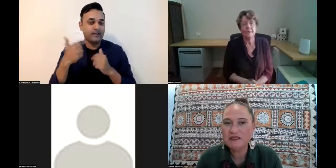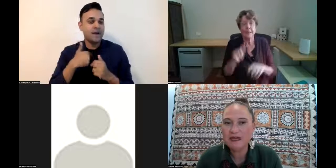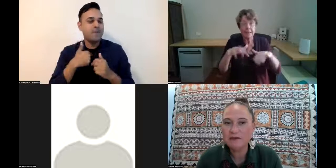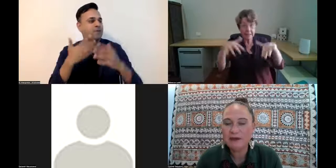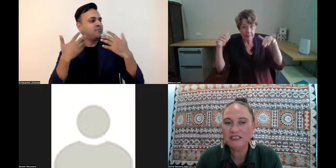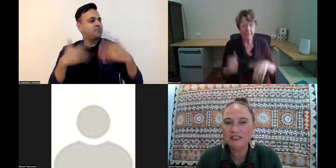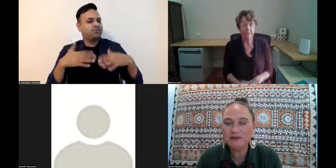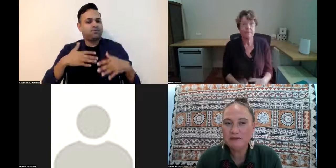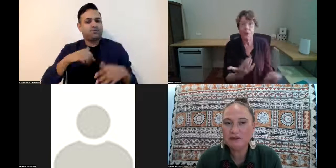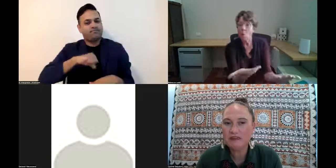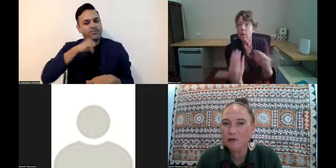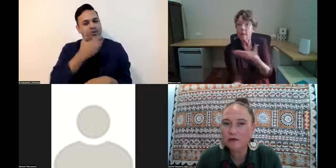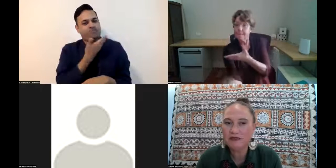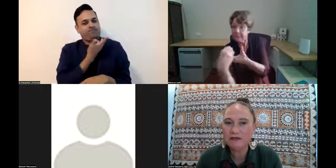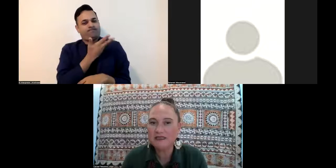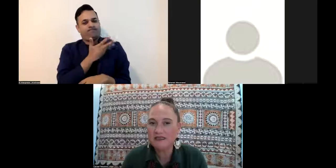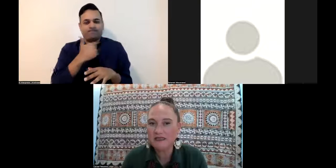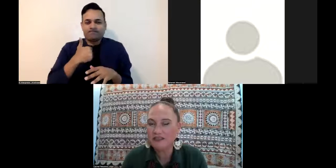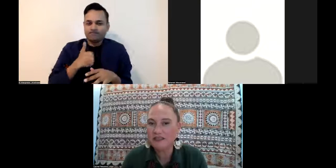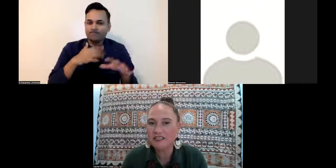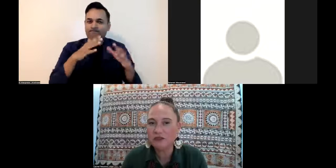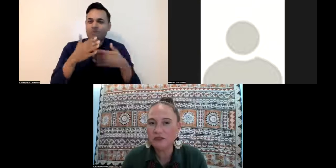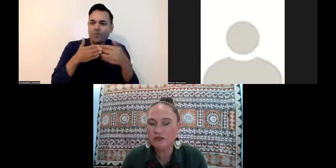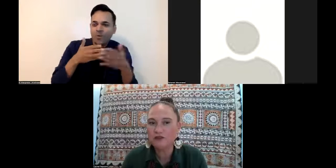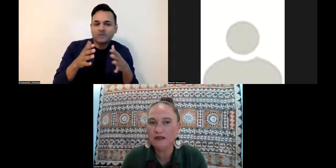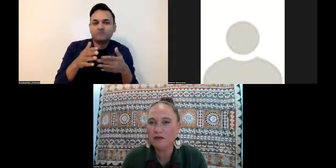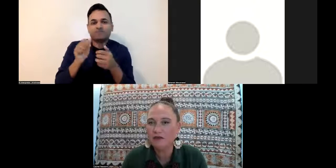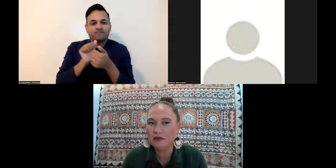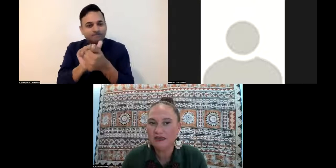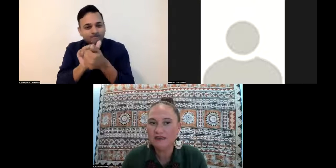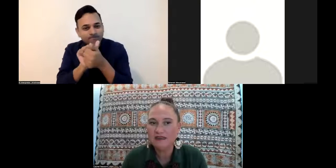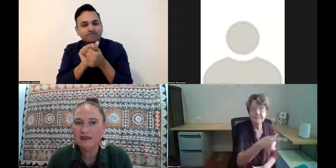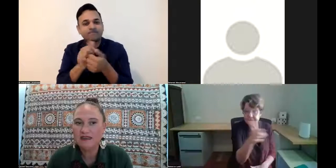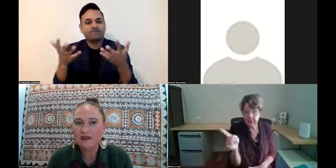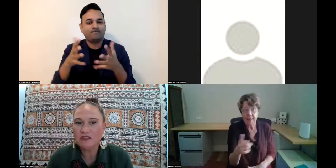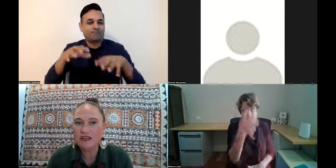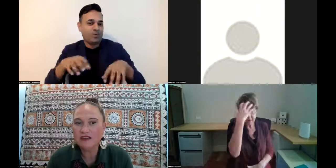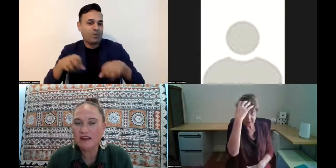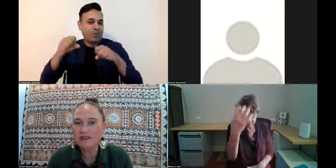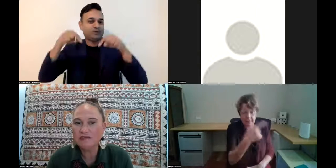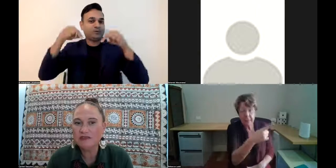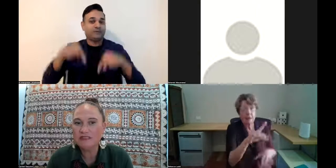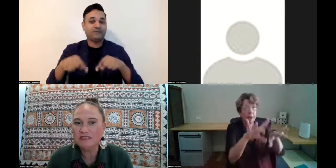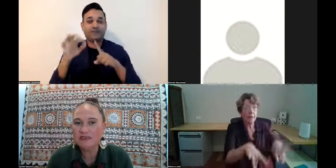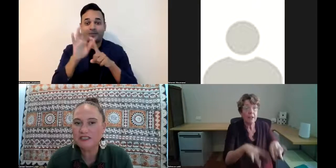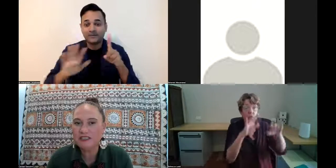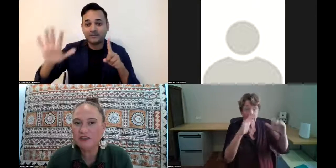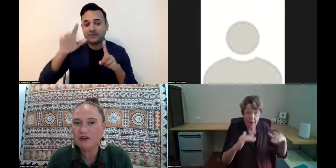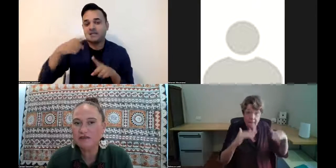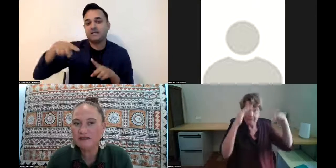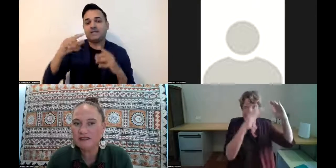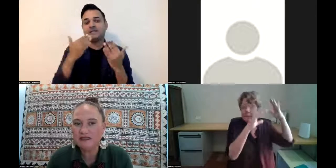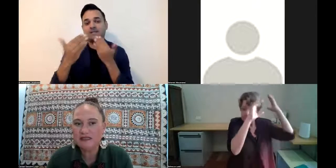participation of Pacific Islands Forum Deputy Secretary General Dr. Philemon Manoni, Australian High Commissioner to Fiji